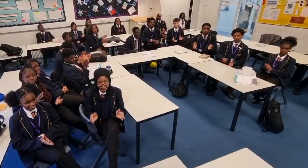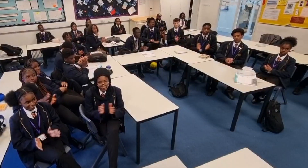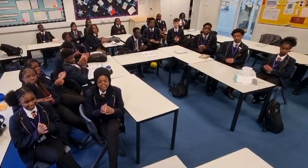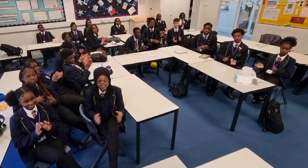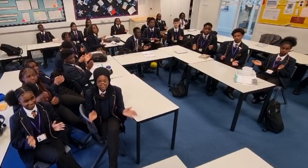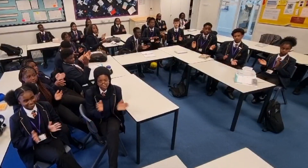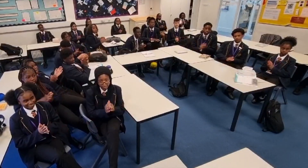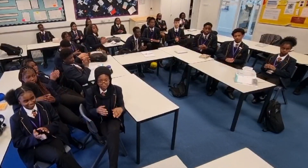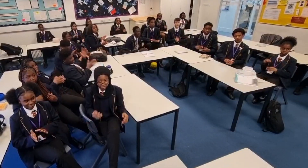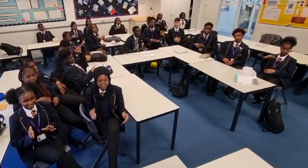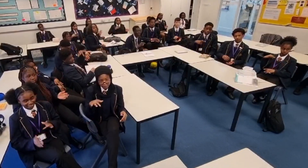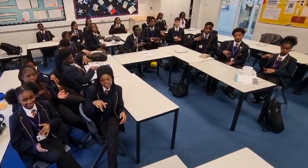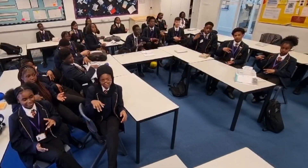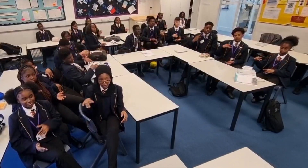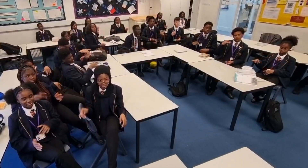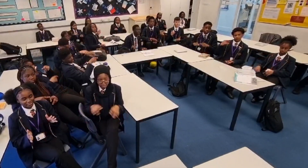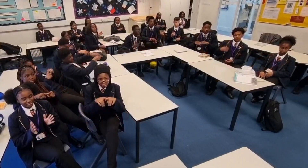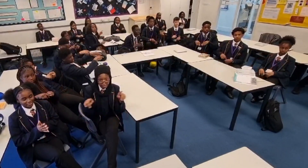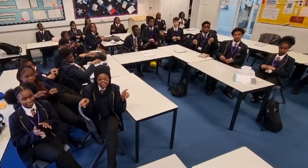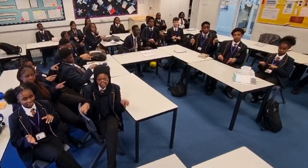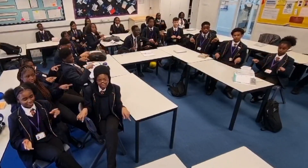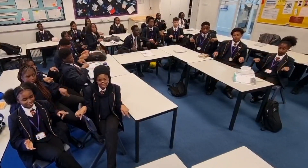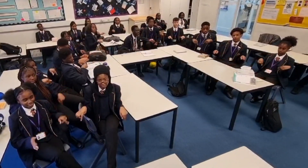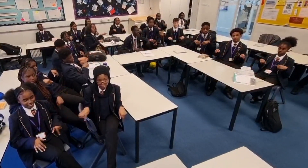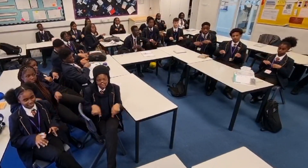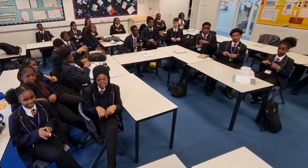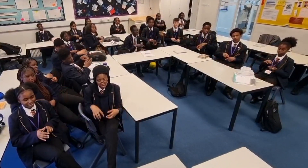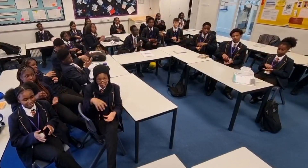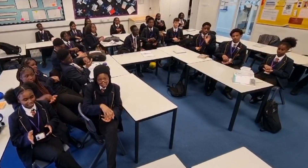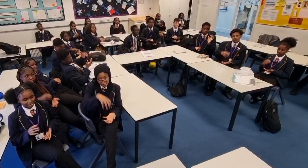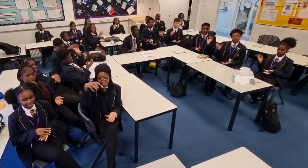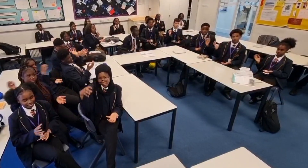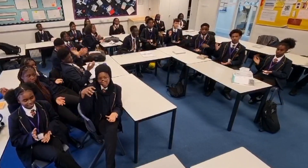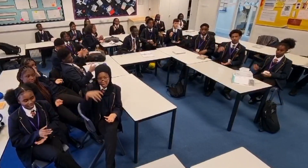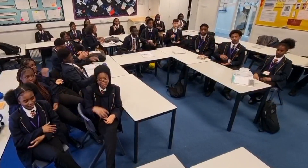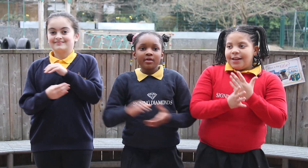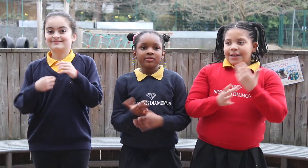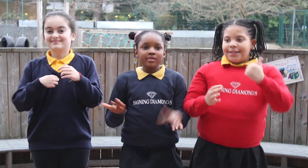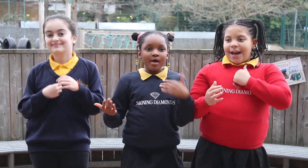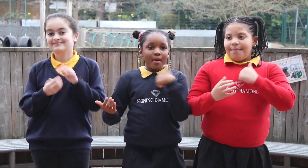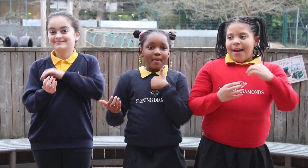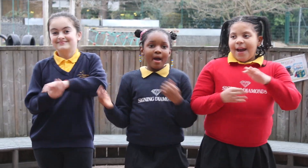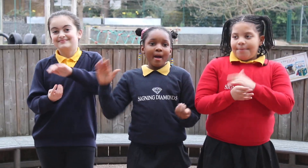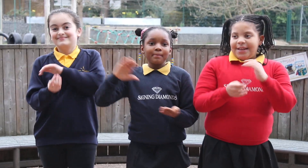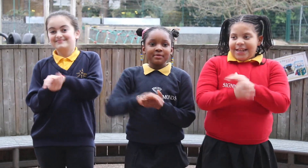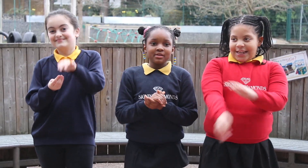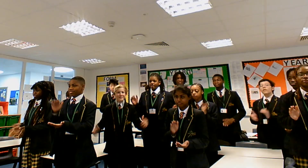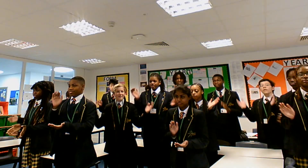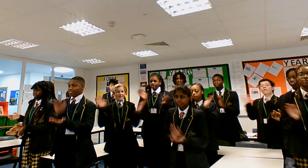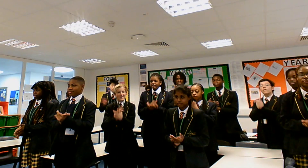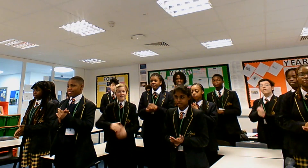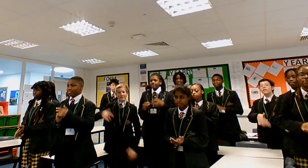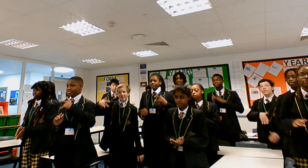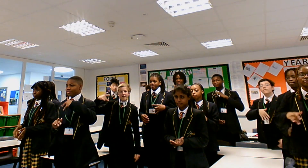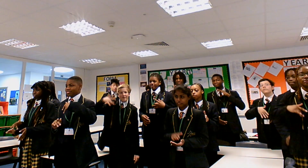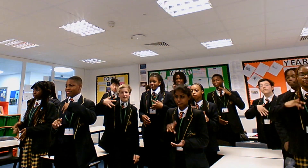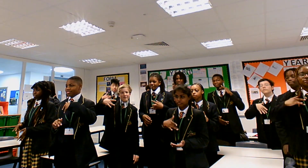Clap along if you feel like a room without a roof. Because I'm happy. Clap along if you